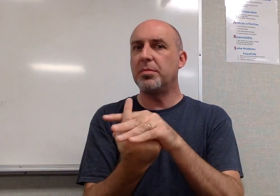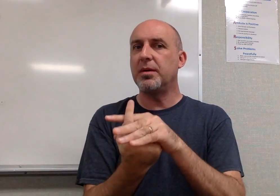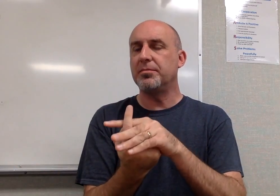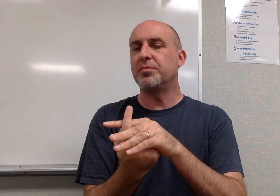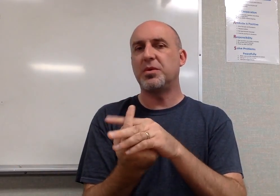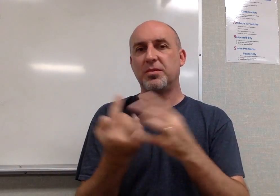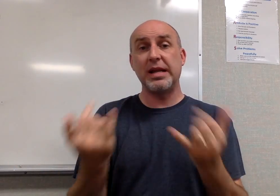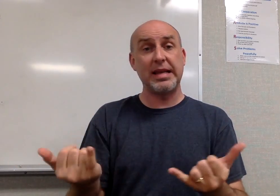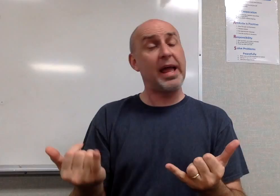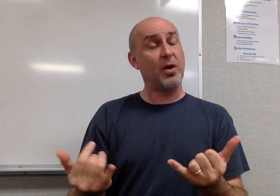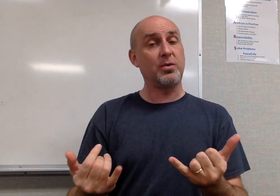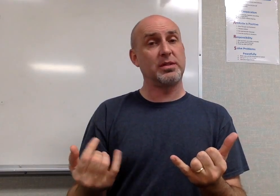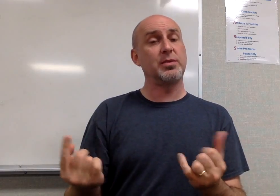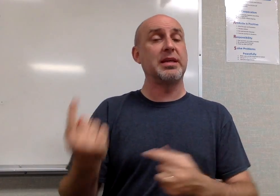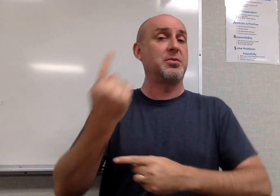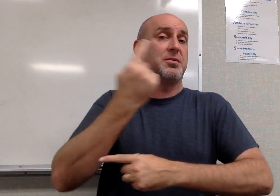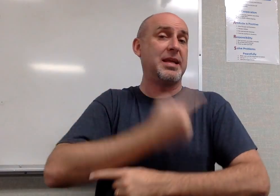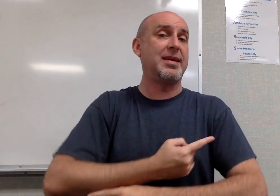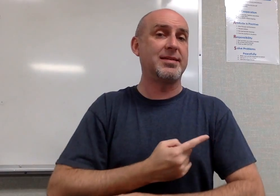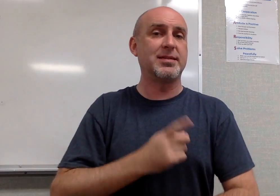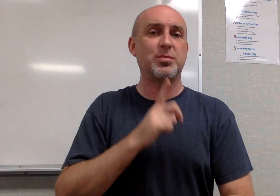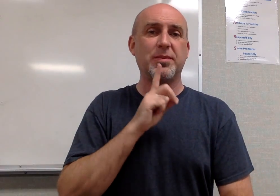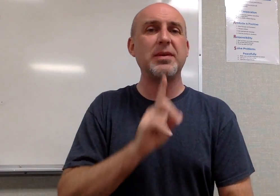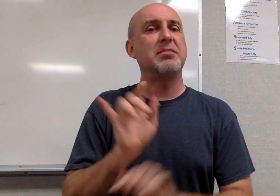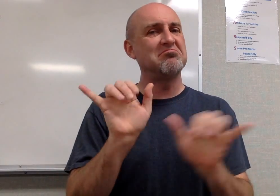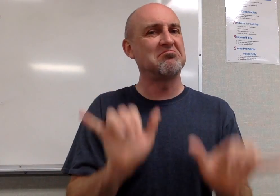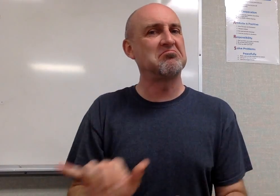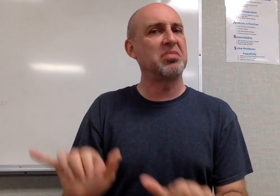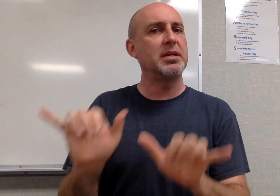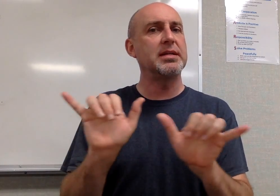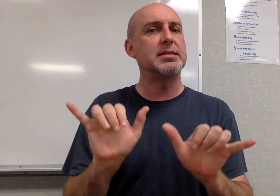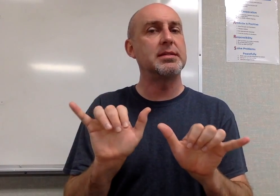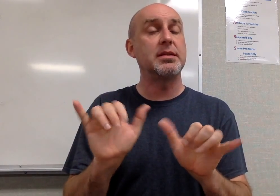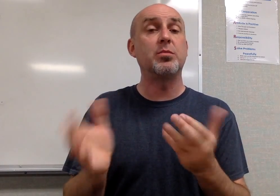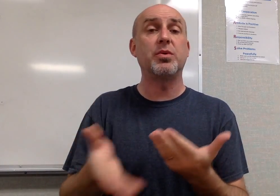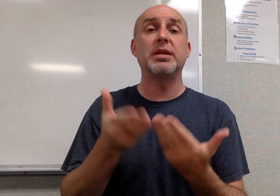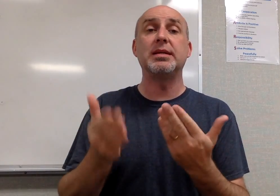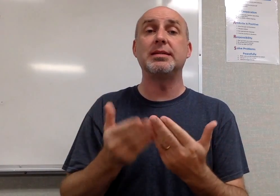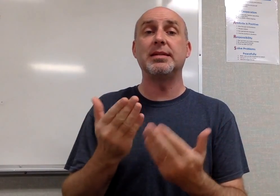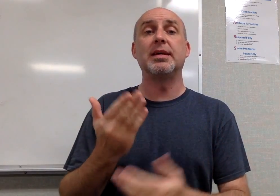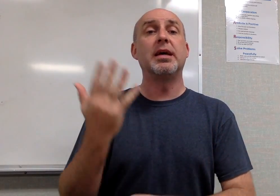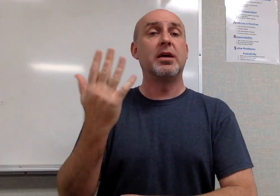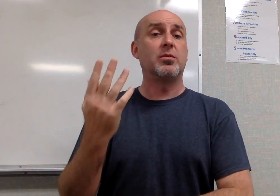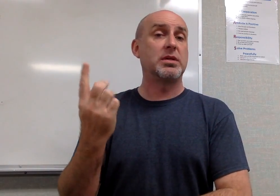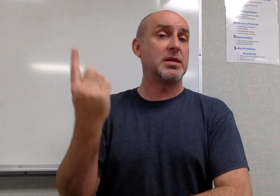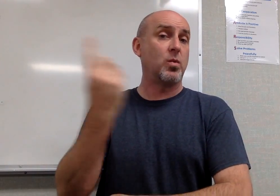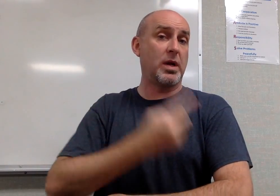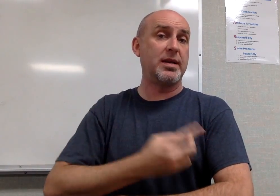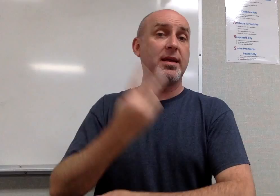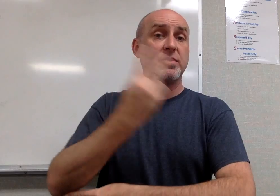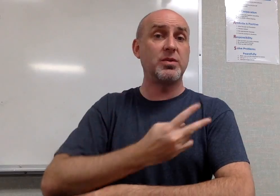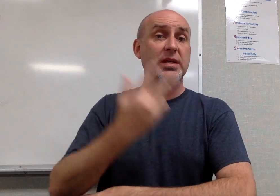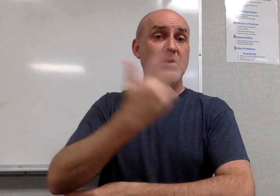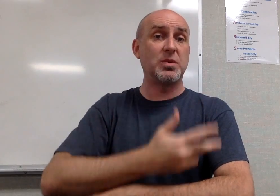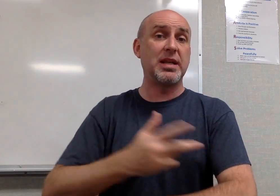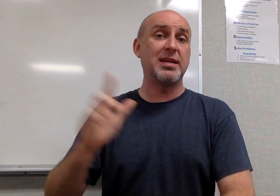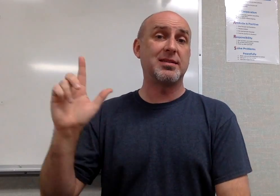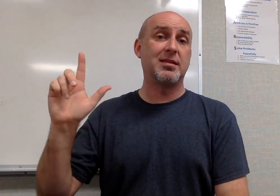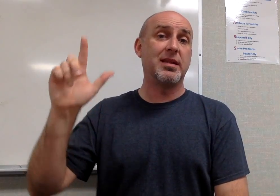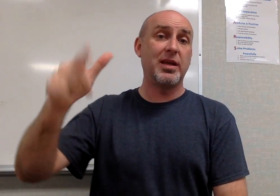up, but right now, until we get through days, it's pretty consistent and pretty easy. You could say 1 day, 2 days, 3 days